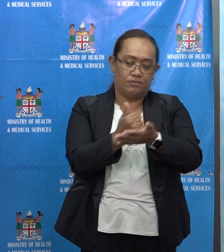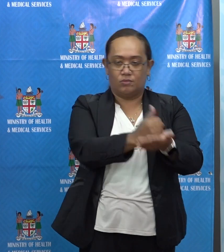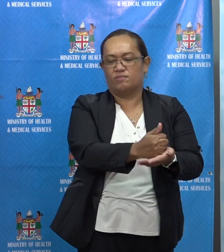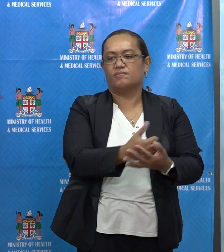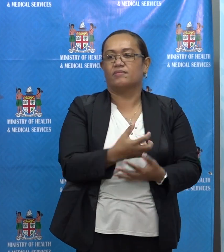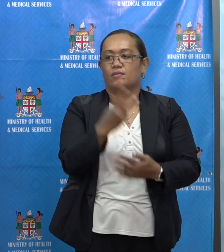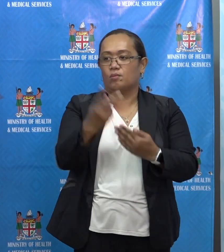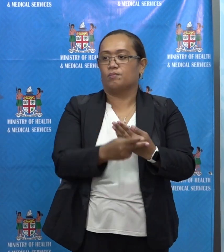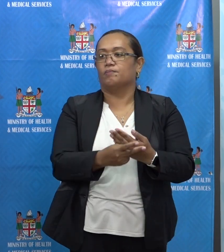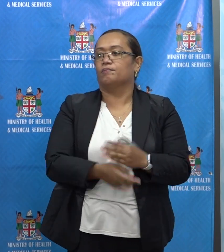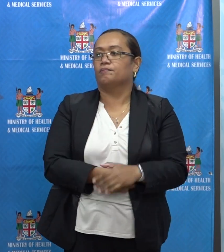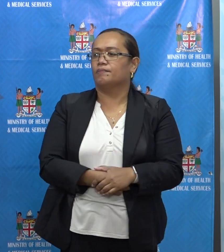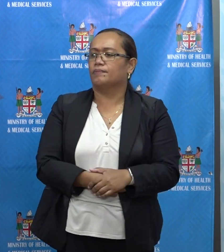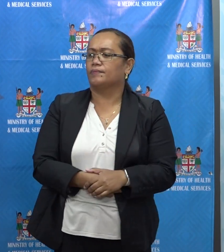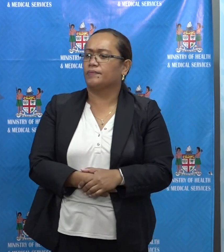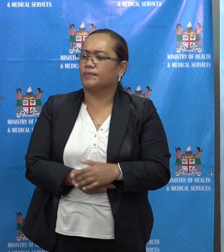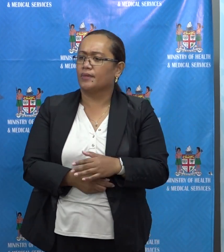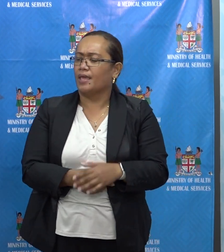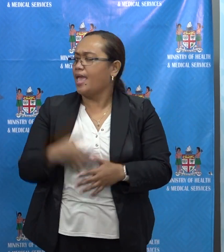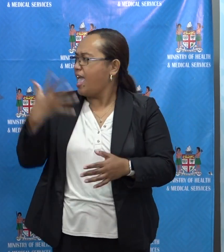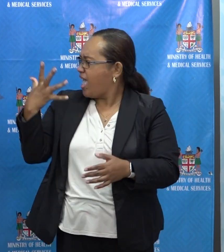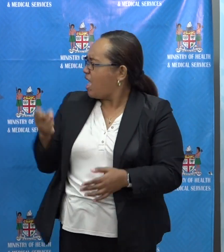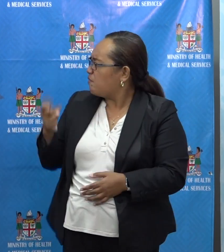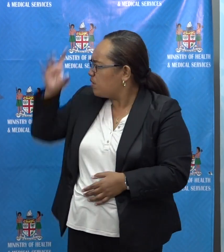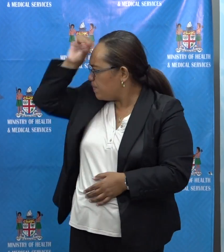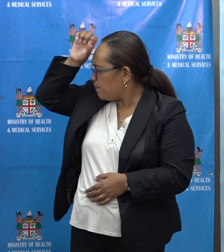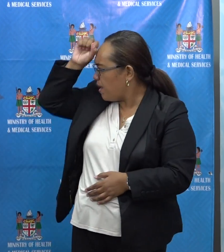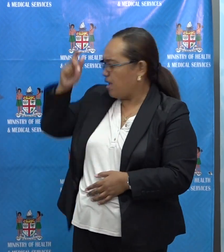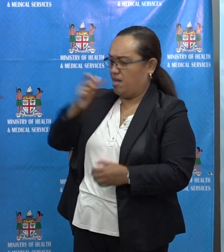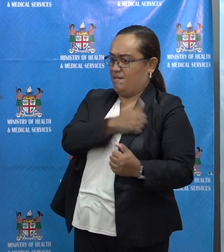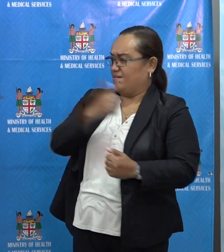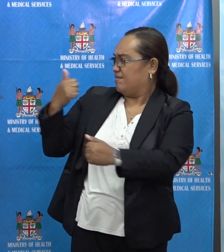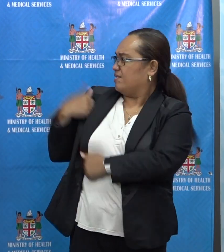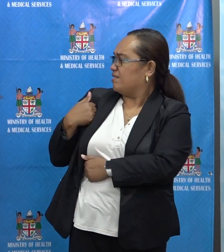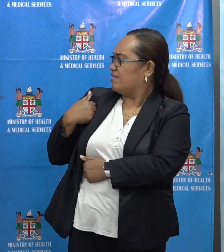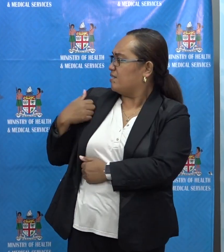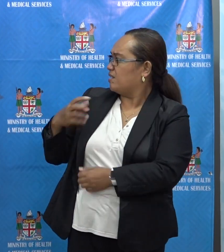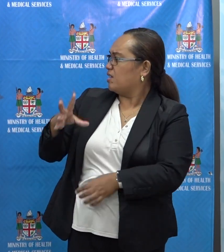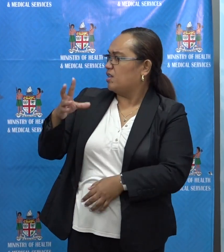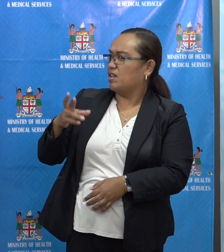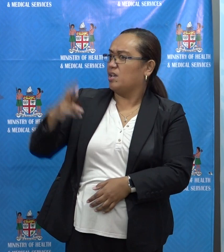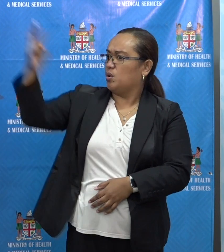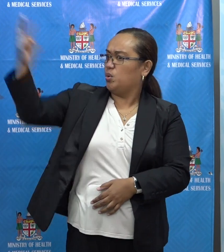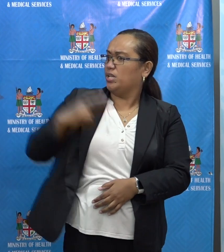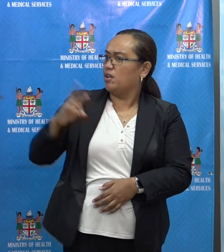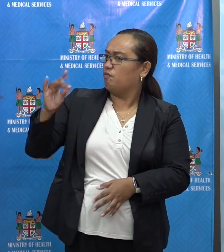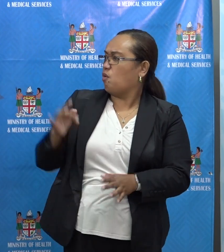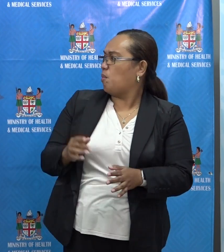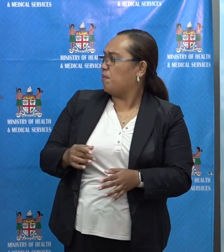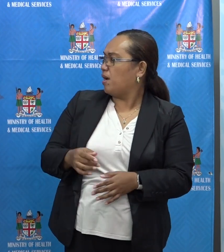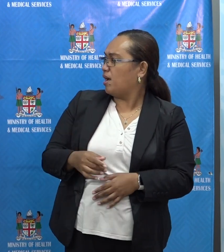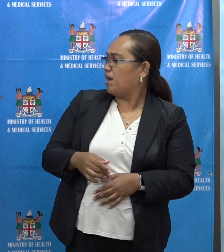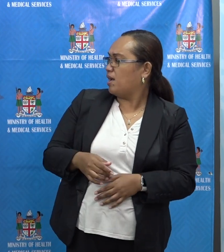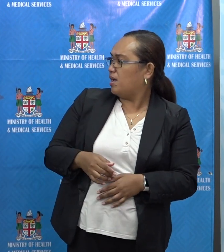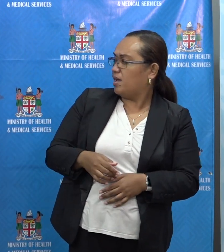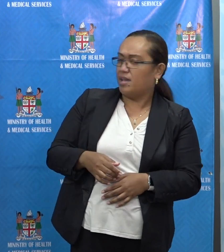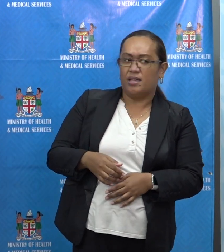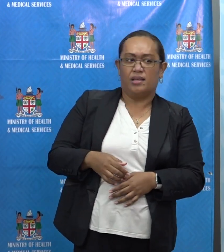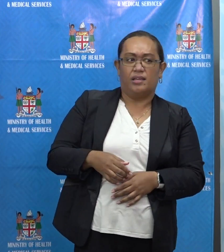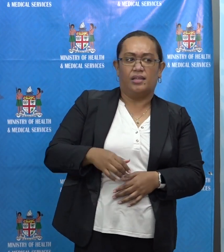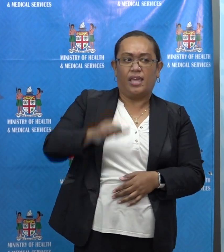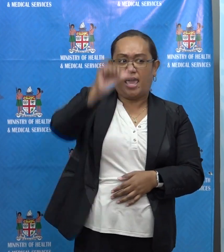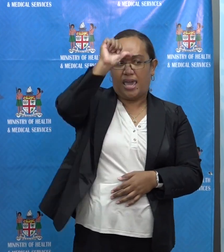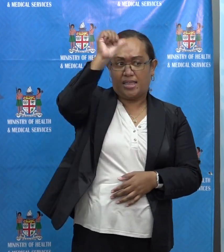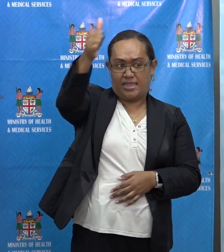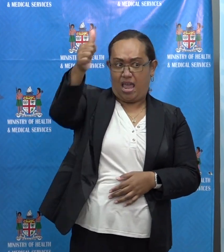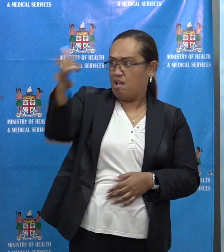Dr. Fong, there are concerns being raised that the person who the soldier got the virus from actually returned from a business trip from India. I just wanted to ask if you will limit the